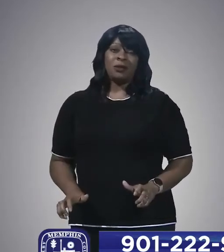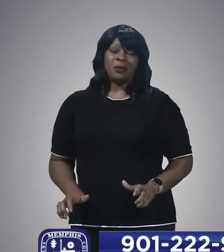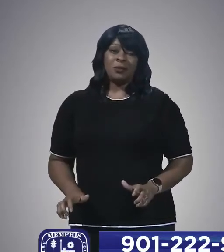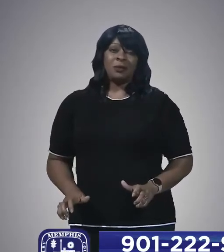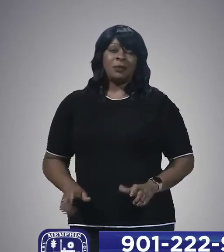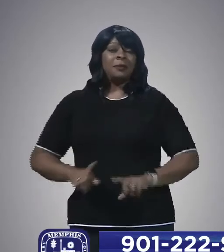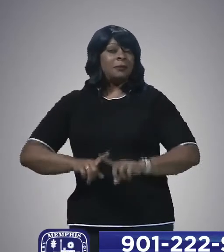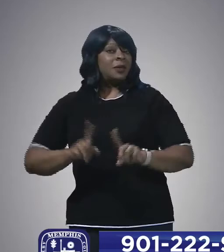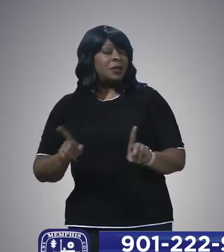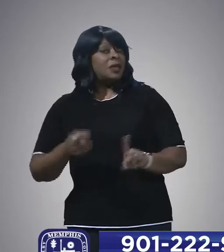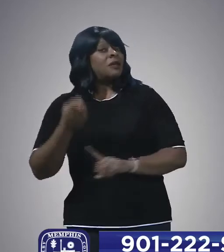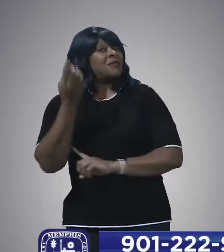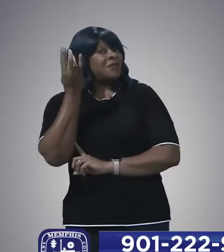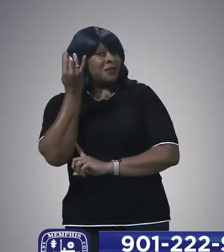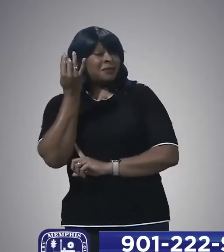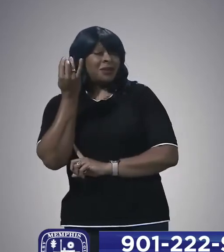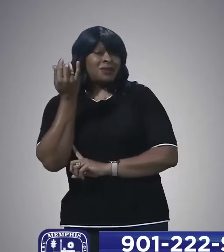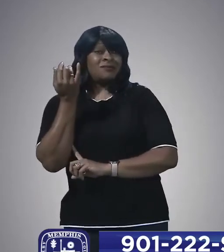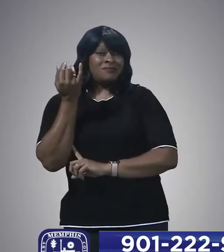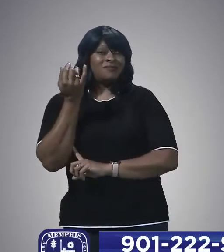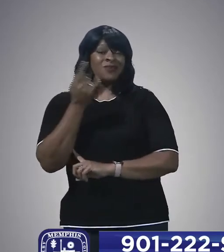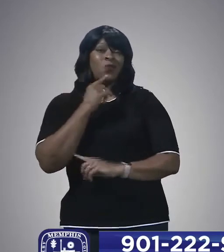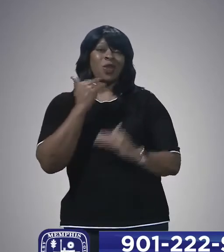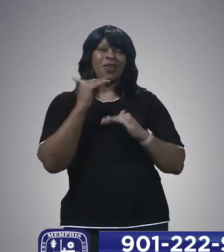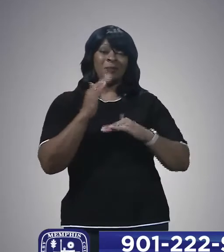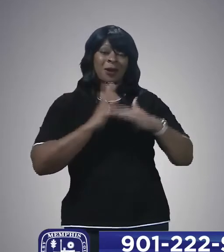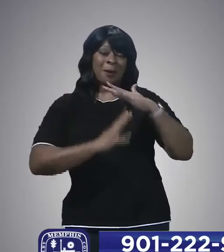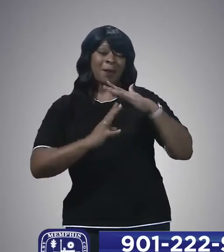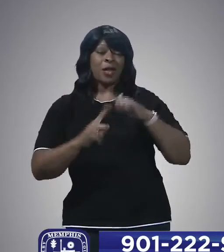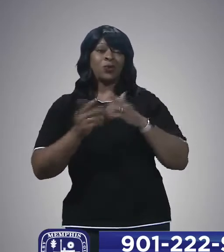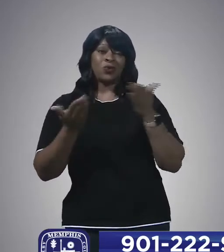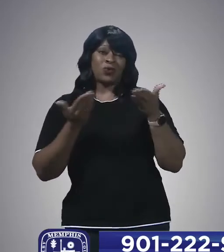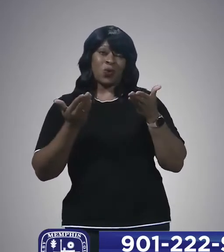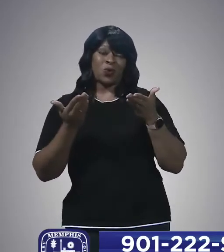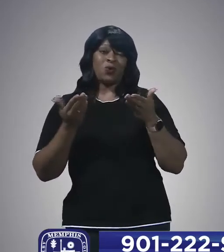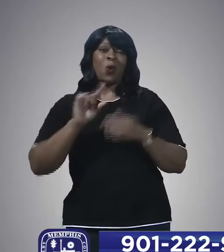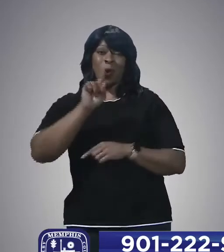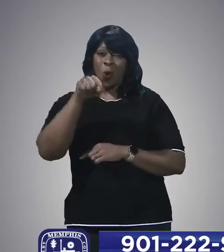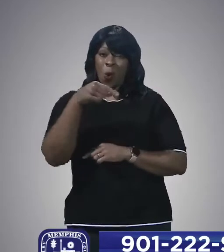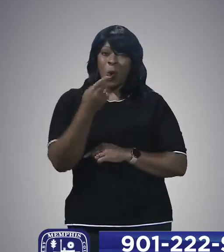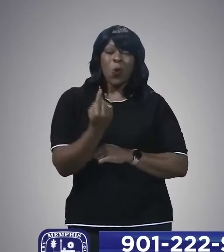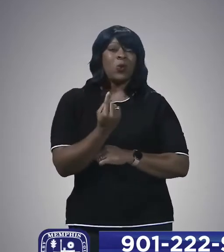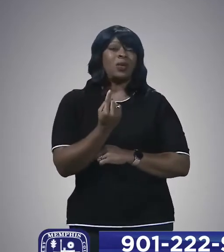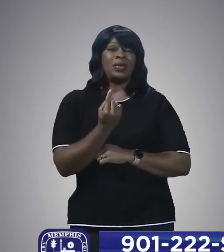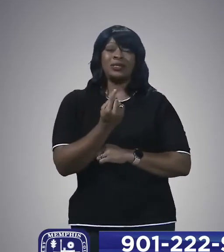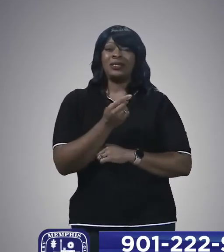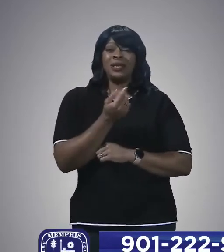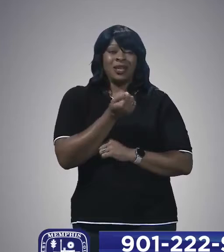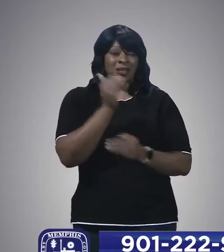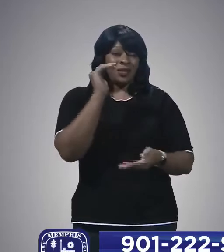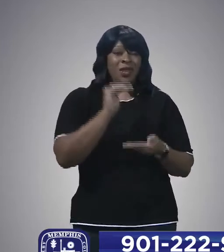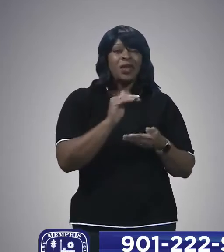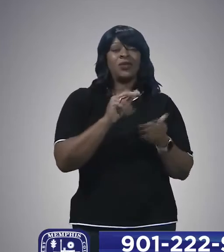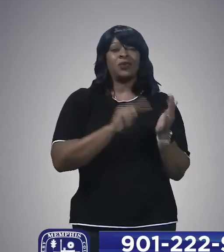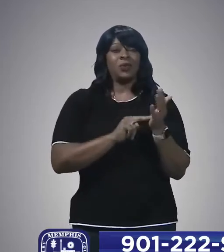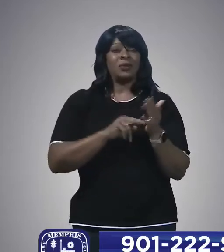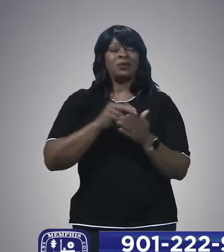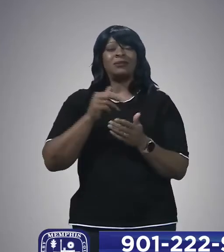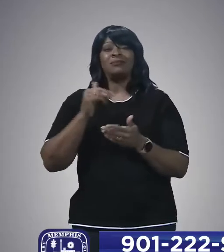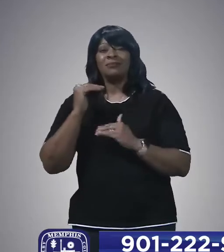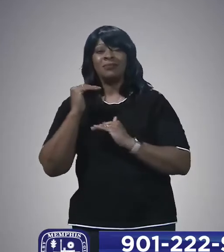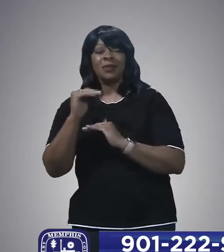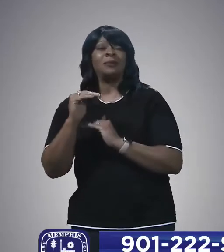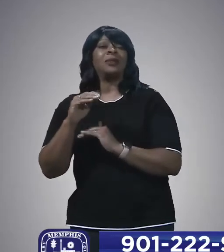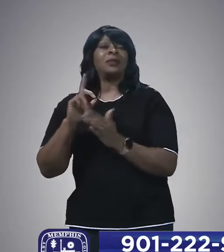But if you think about it, there is just a limited capacity to serve. There are only so many nurses and doctors and